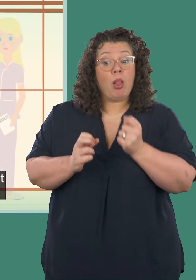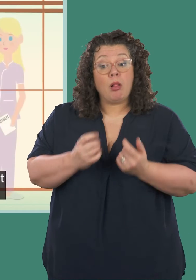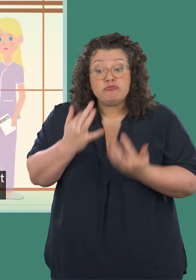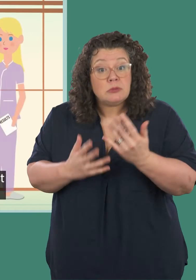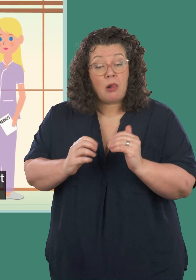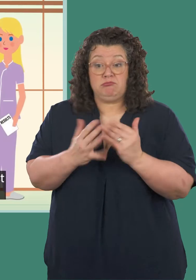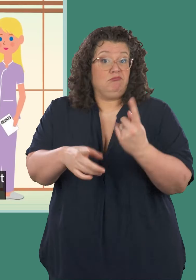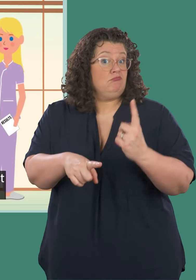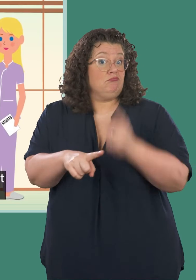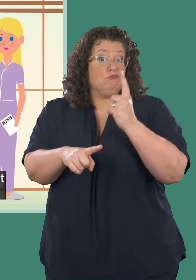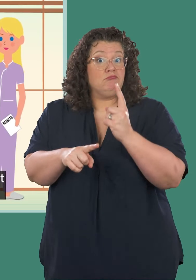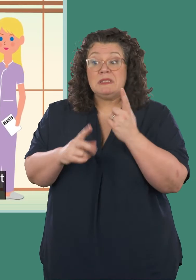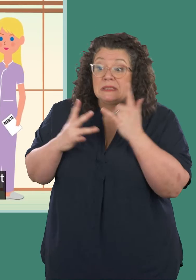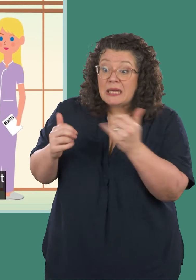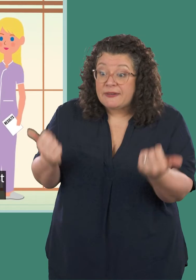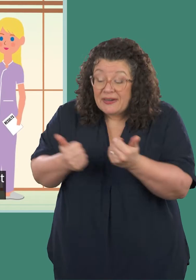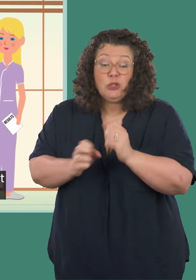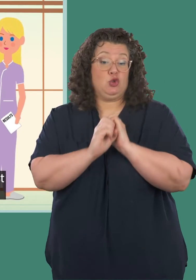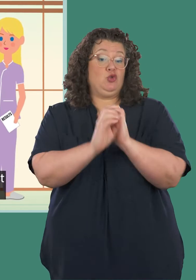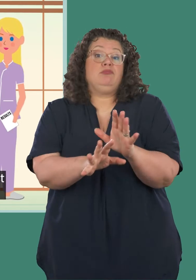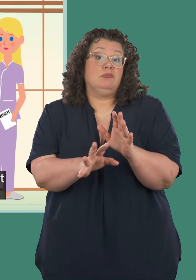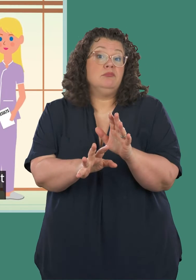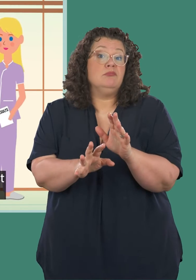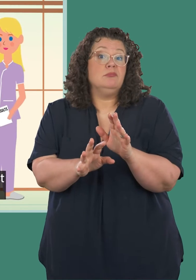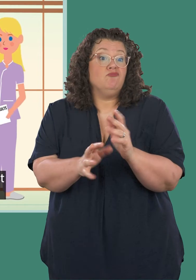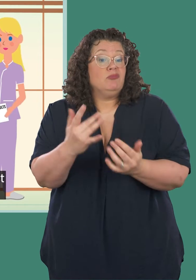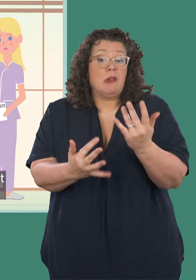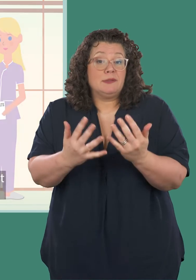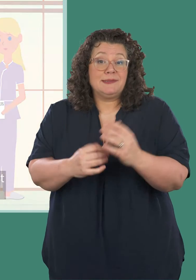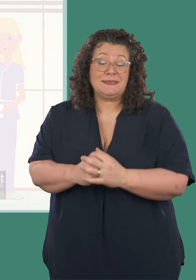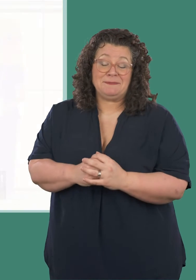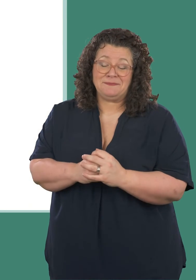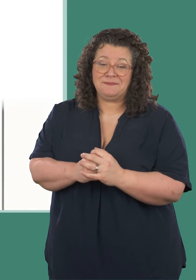Nia will be given the results of the screening test as soon as it is finished.